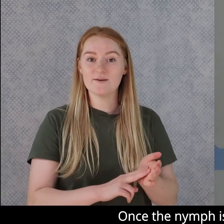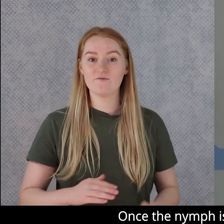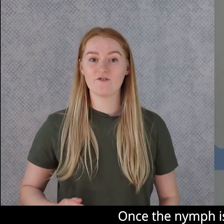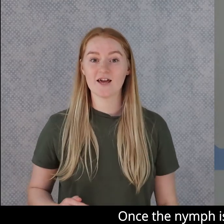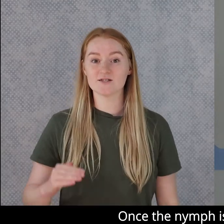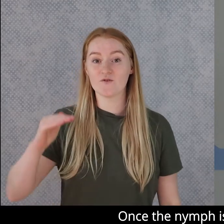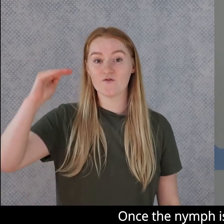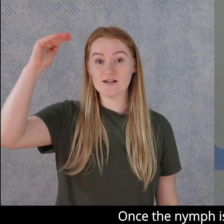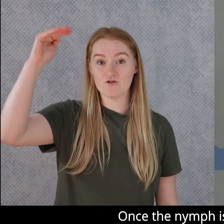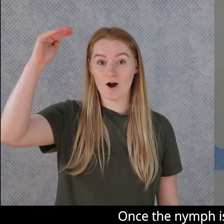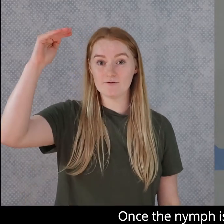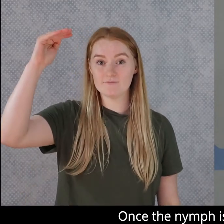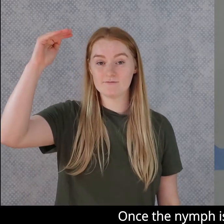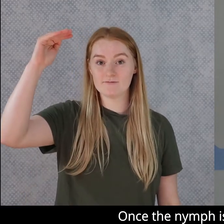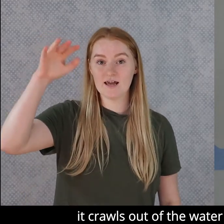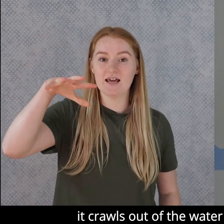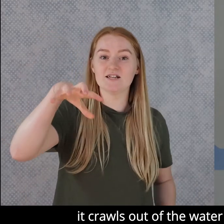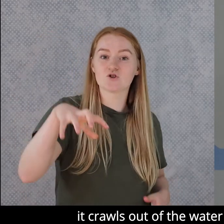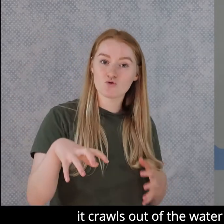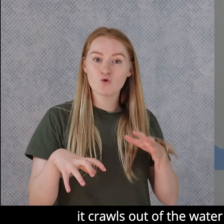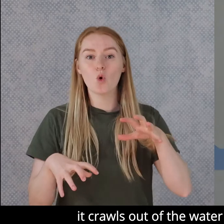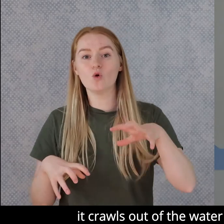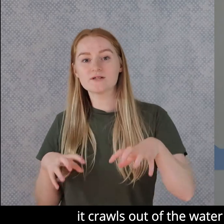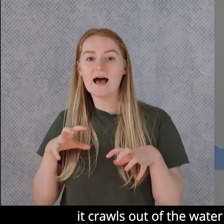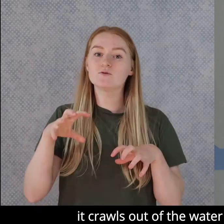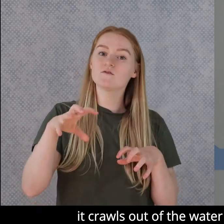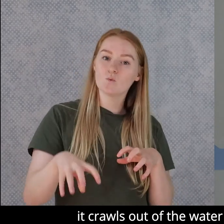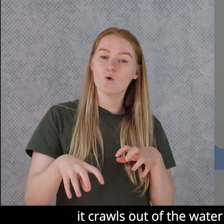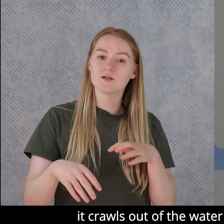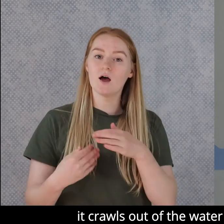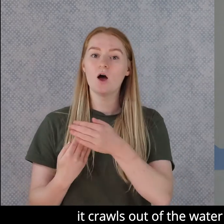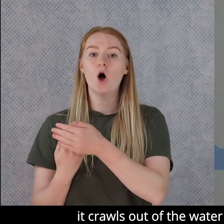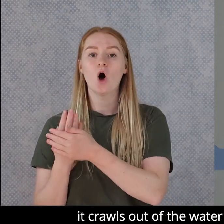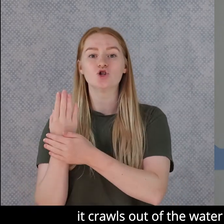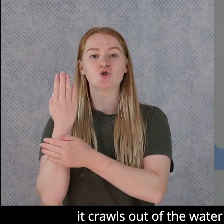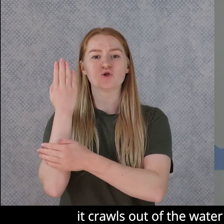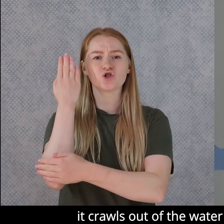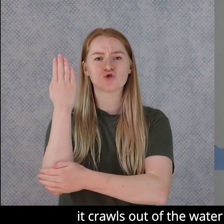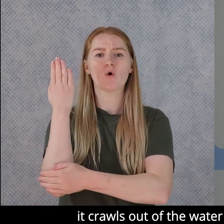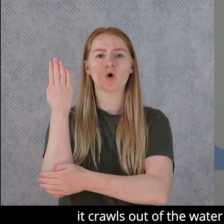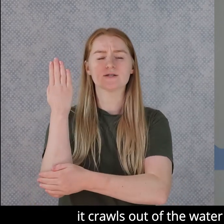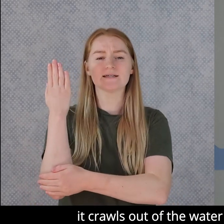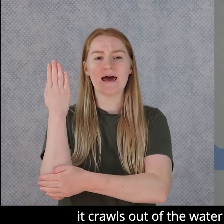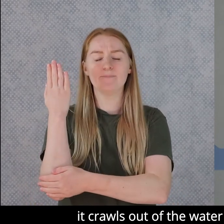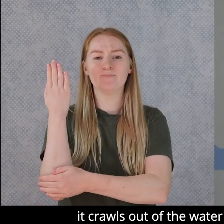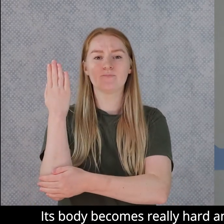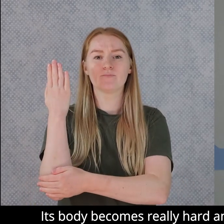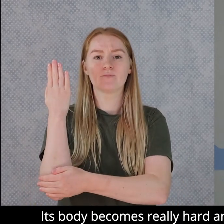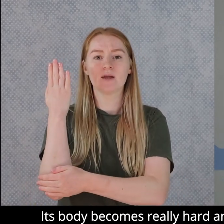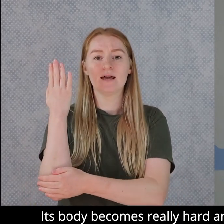Once the nymph is fully grown, it crawls out of the water onto a strong